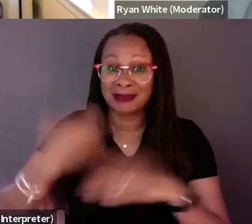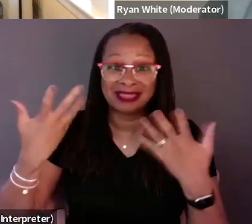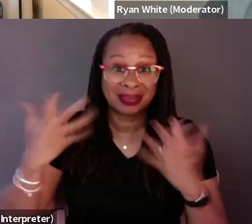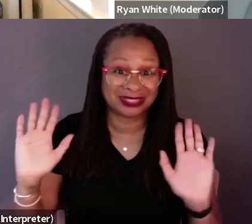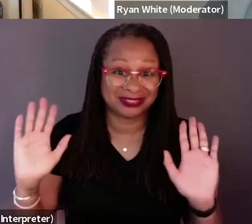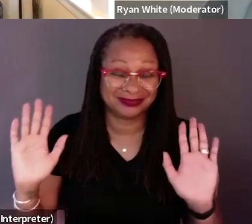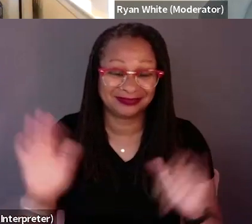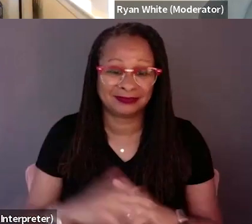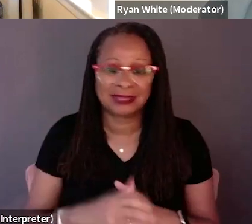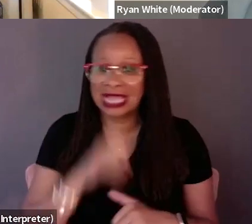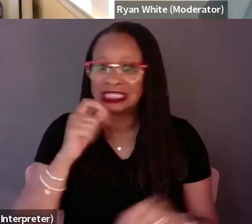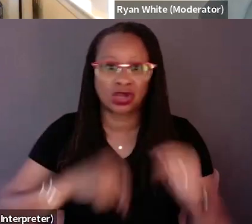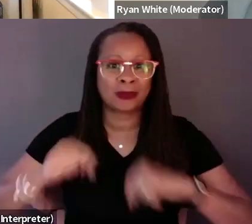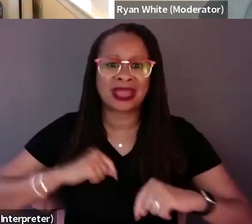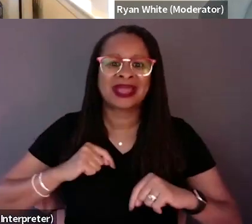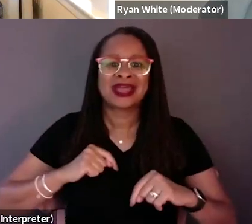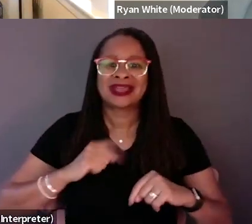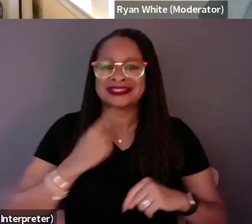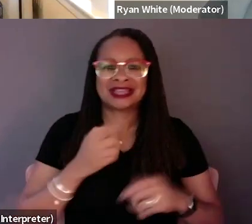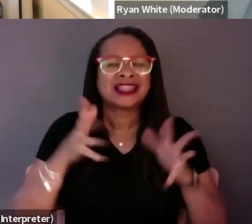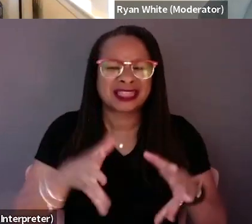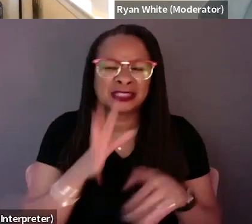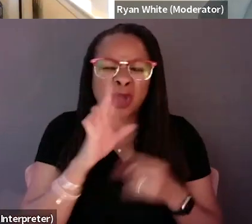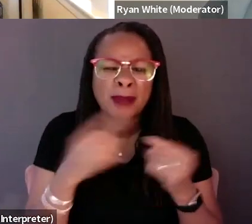that was really it. I didn't go back and say let's talk